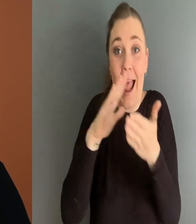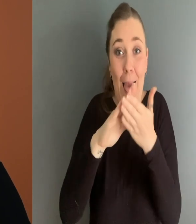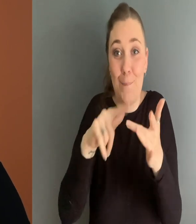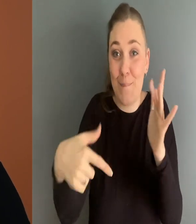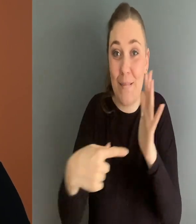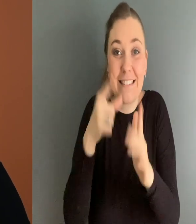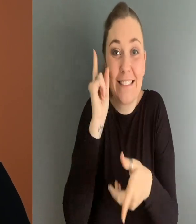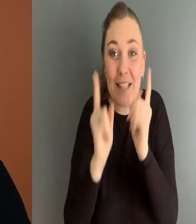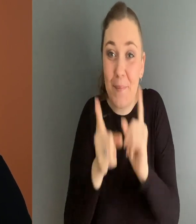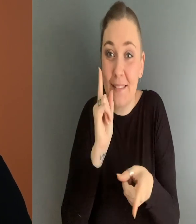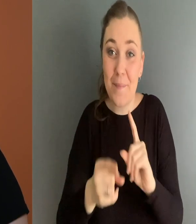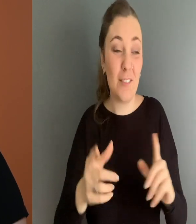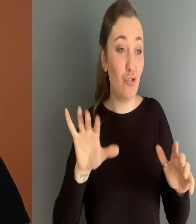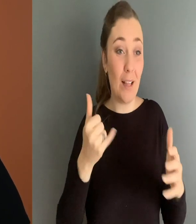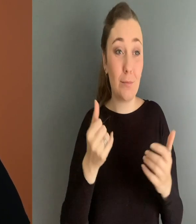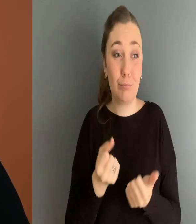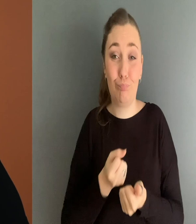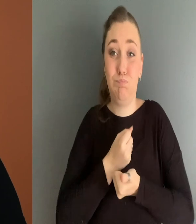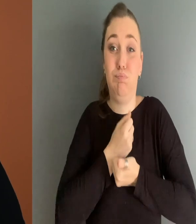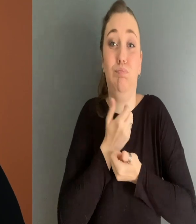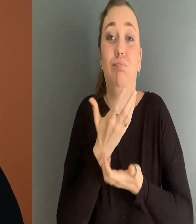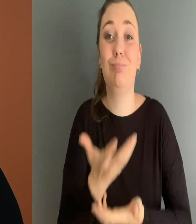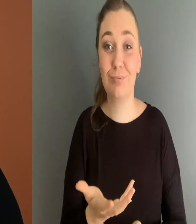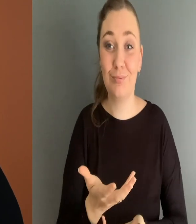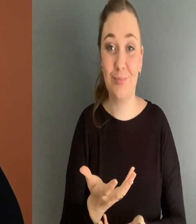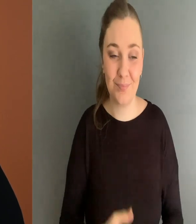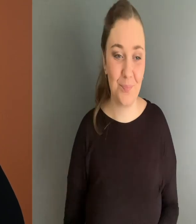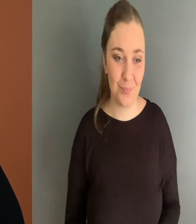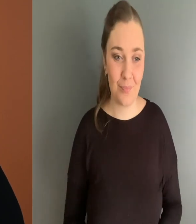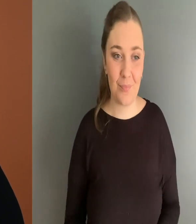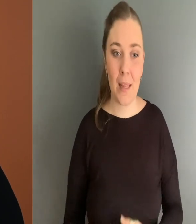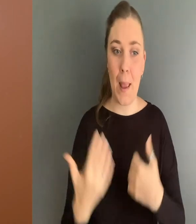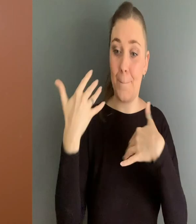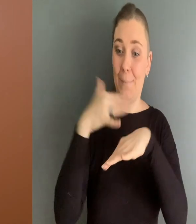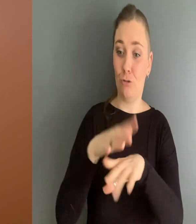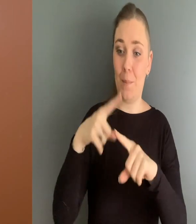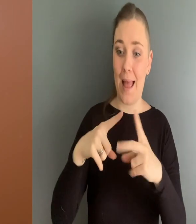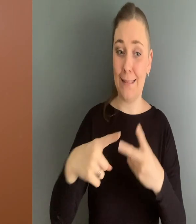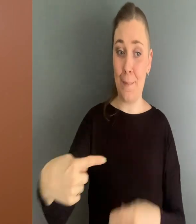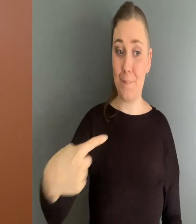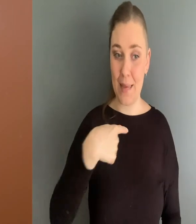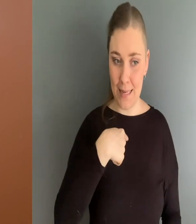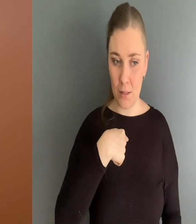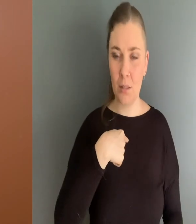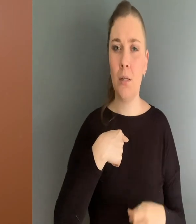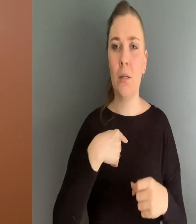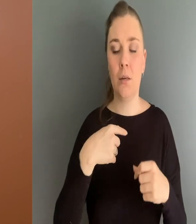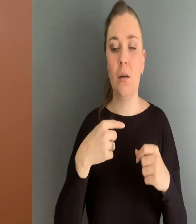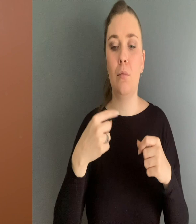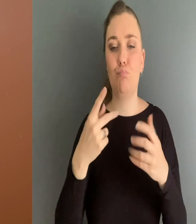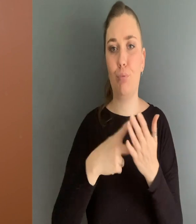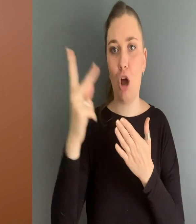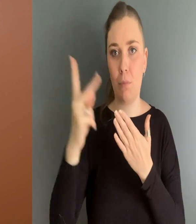it sometimes it just comes out of my system mainstreamer me was a program